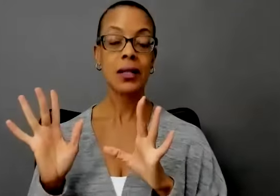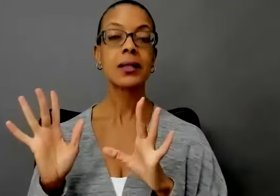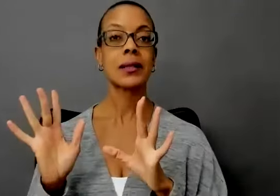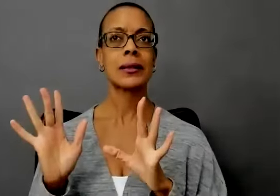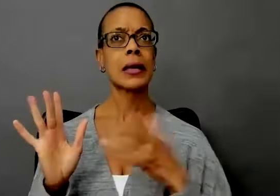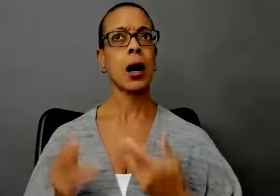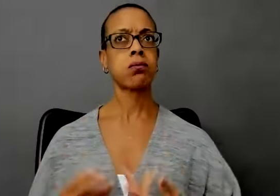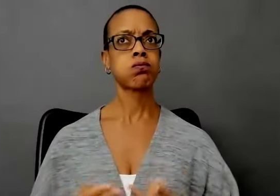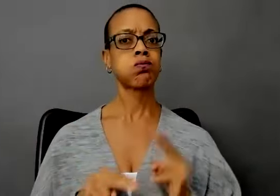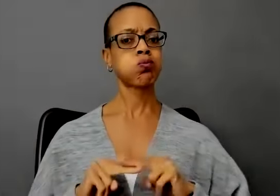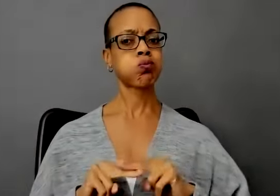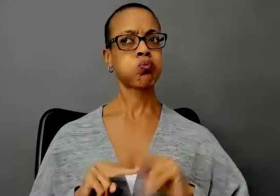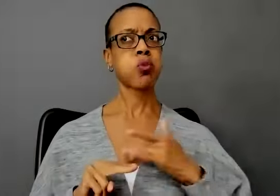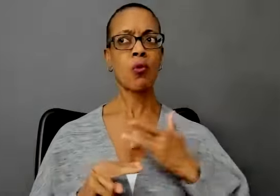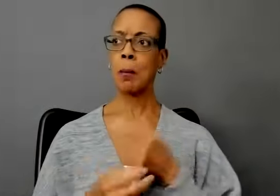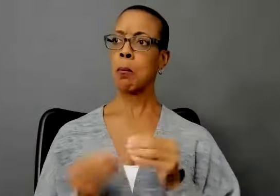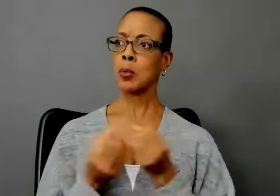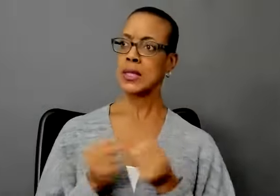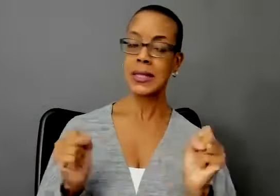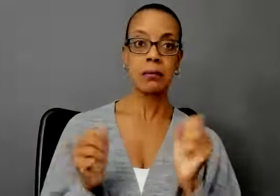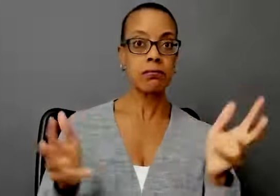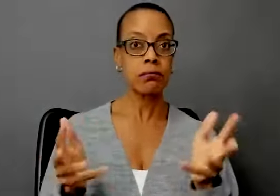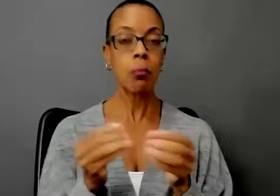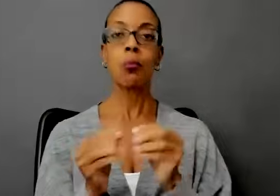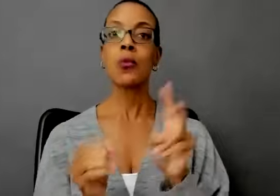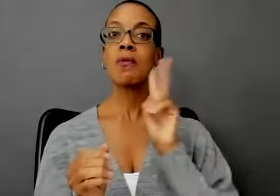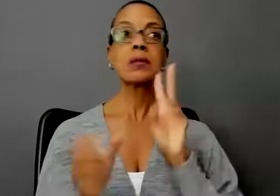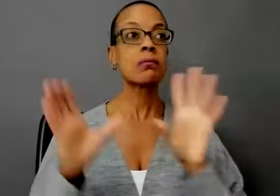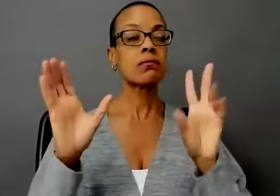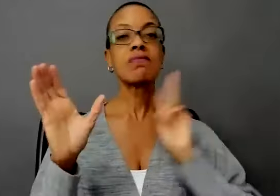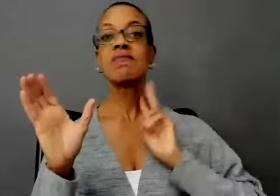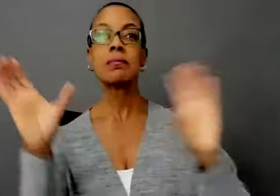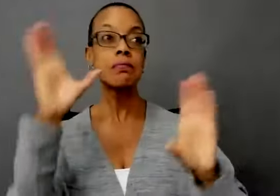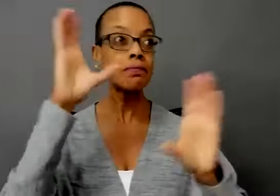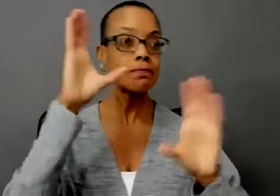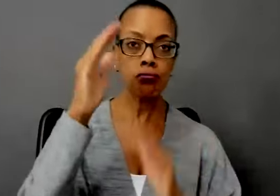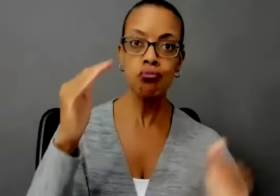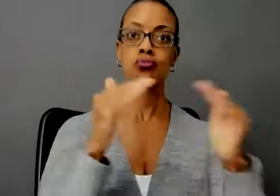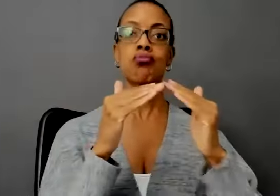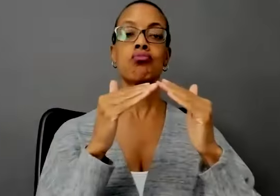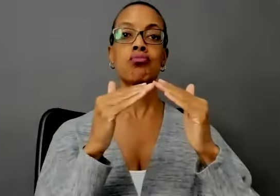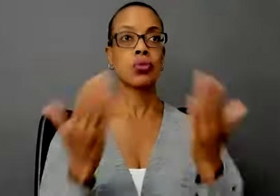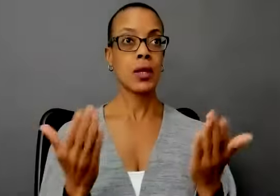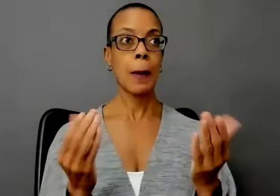security encourages more victims to seek justice, potentially to higher rates of reporting and prosecution.